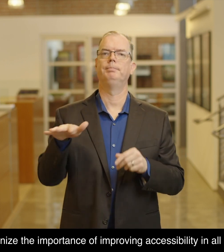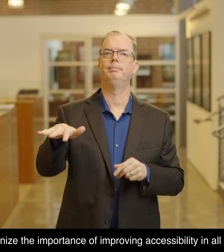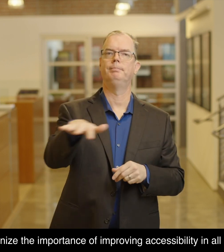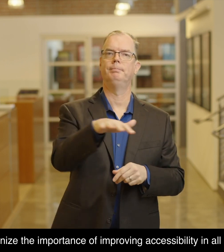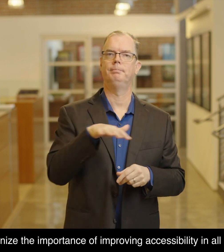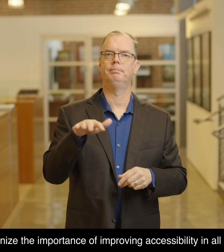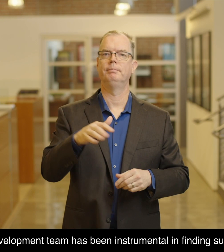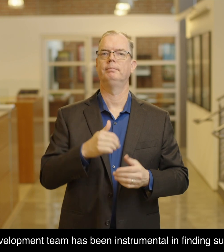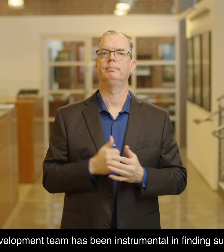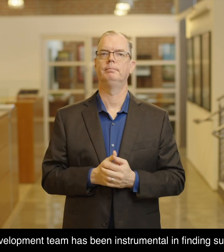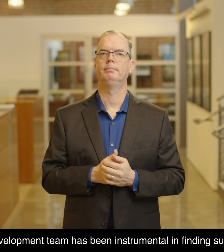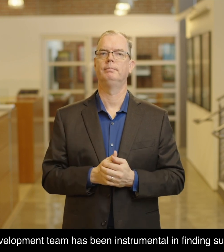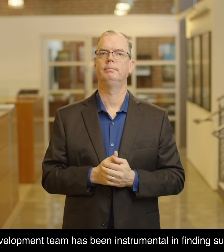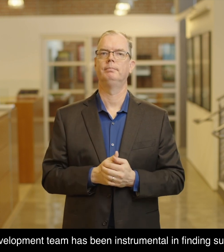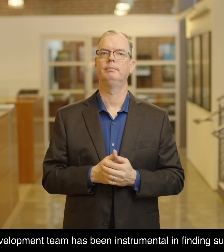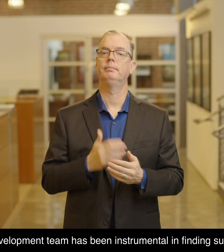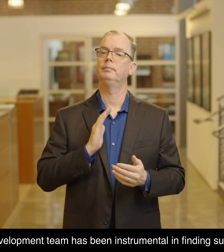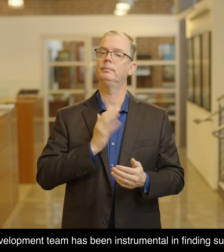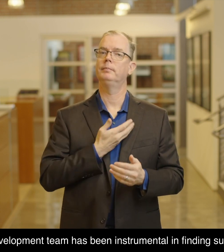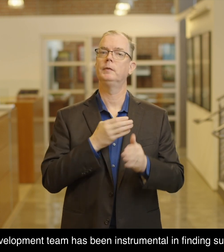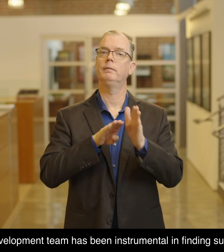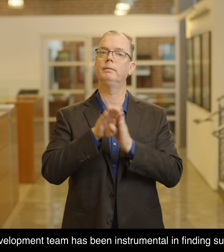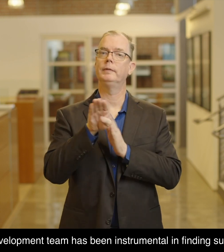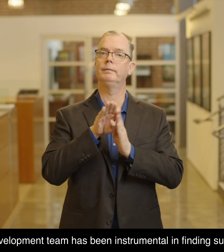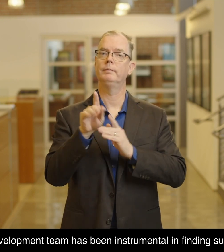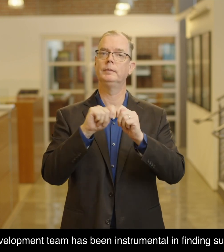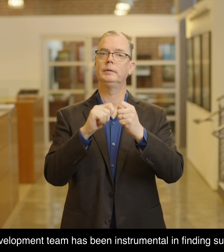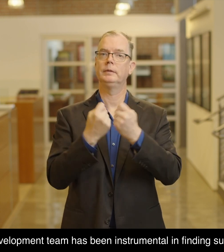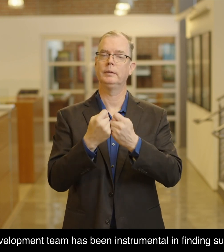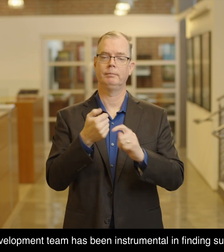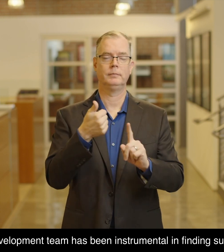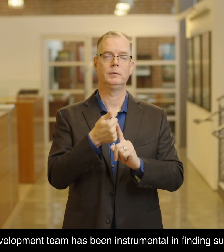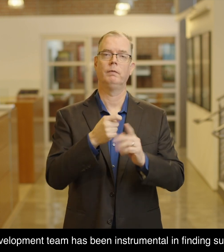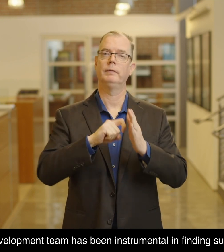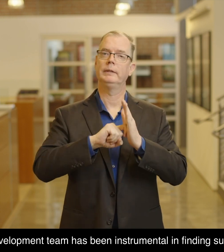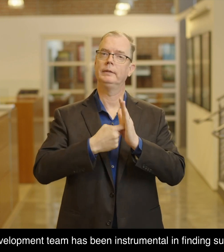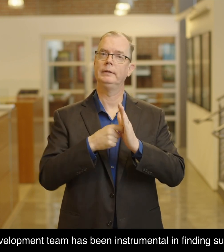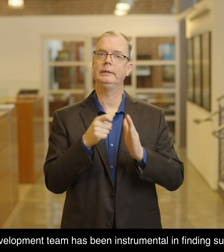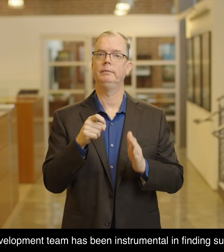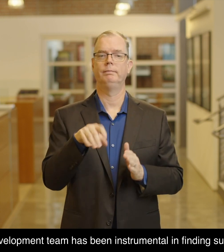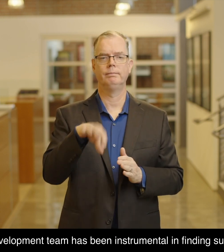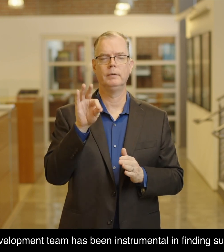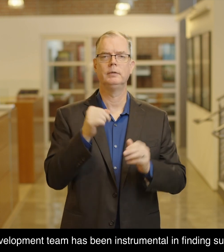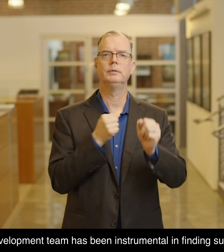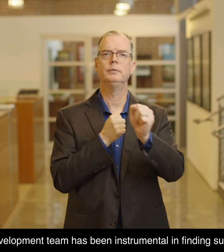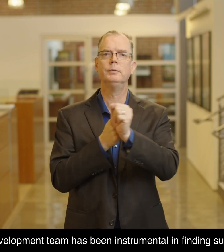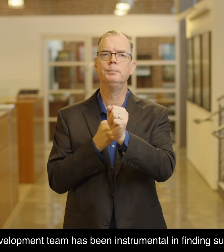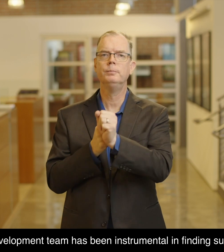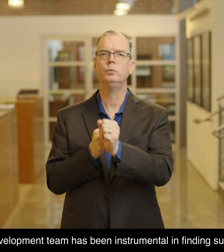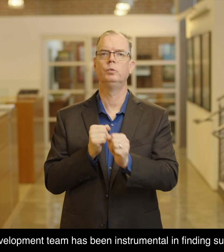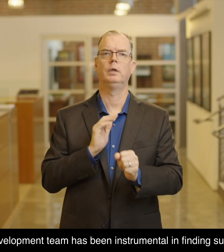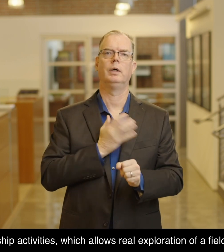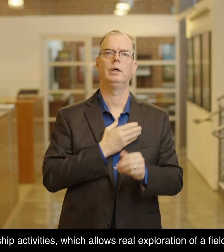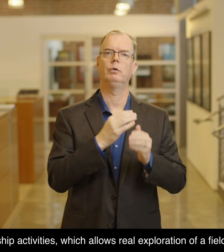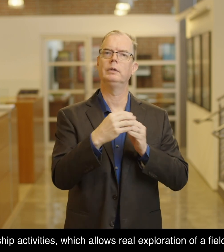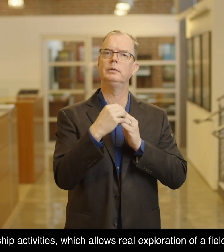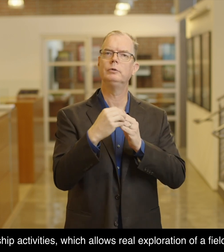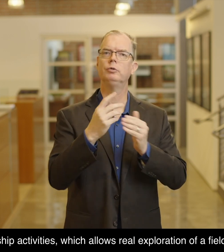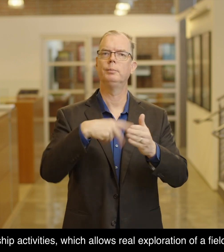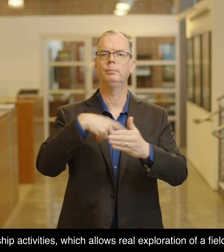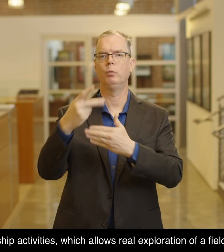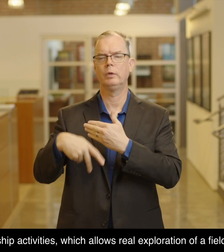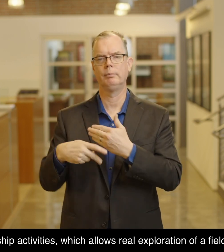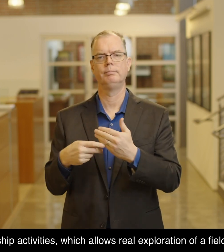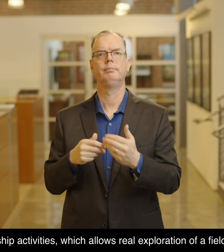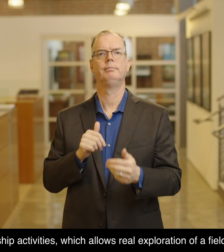sectors. Our development team has been instrumental in finding support for our